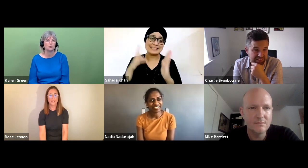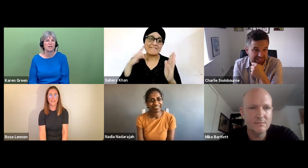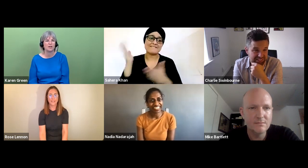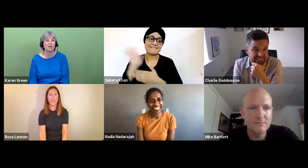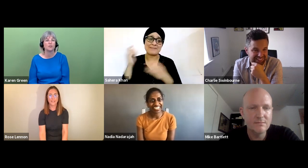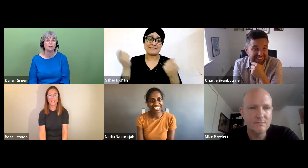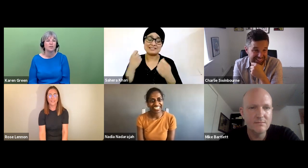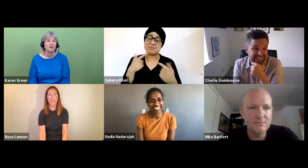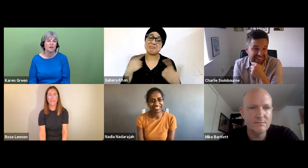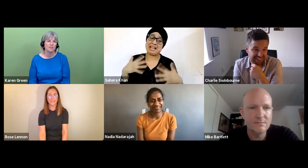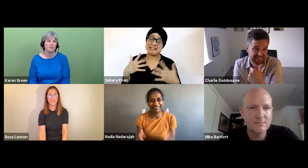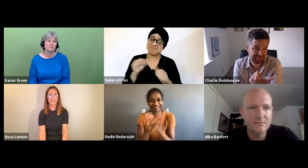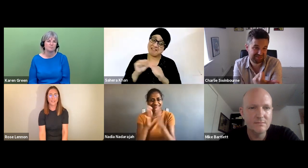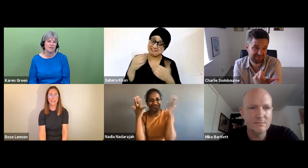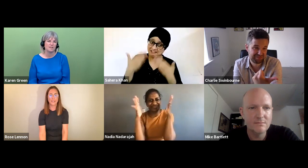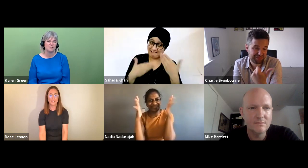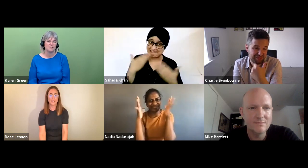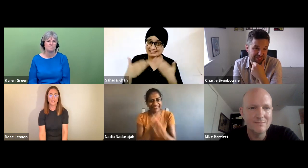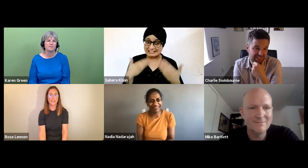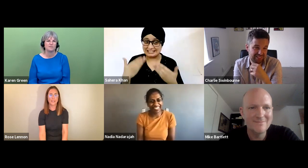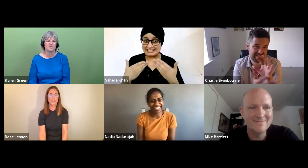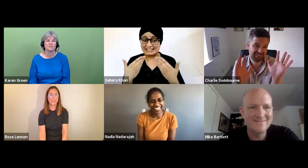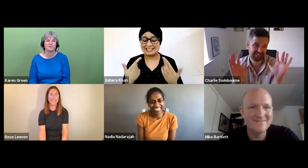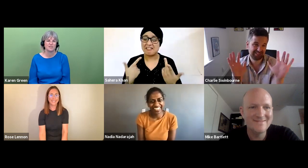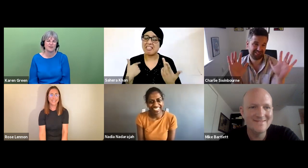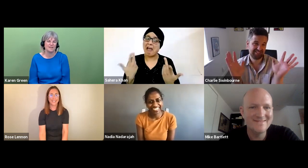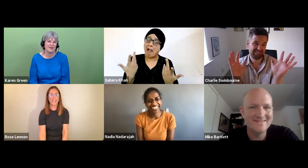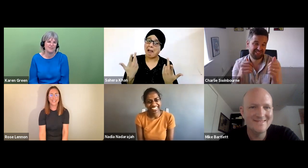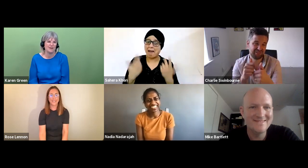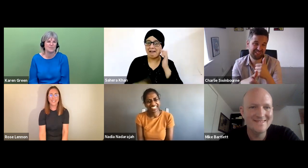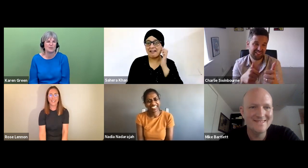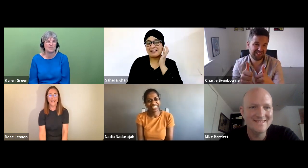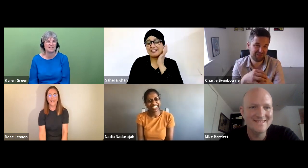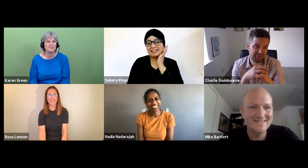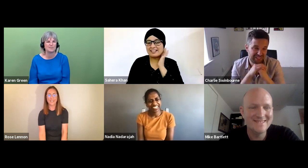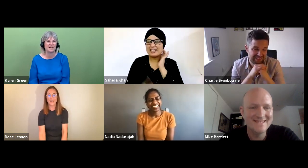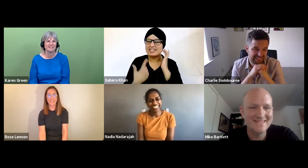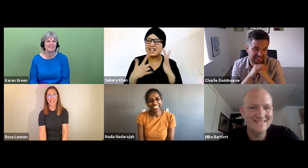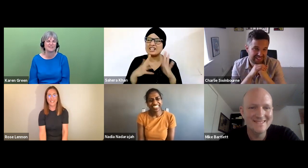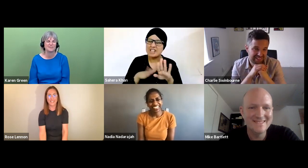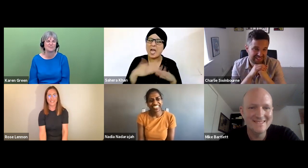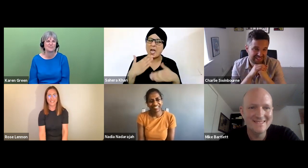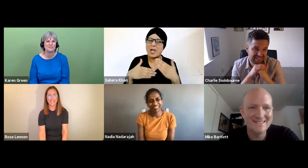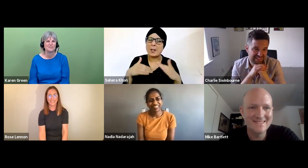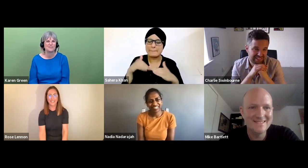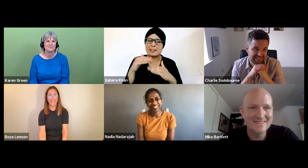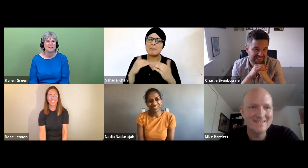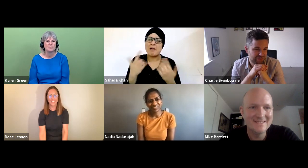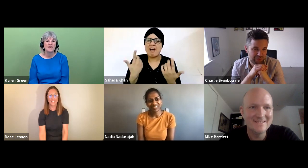storyline at the Deaf Film Festival. So yeah, I was really pleased with that. Congratulations. But yeah, it's